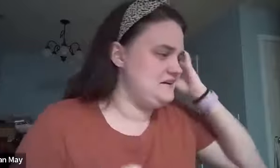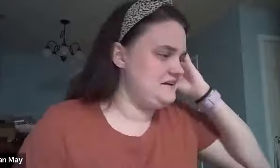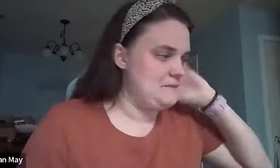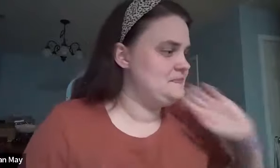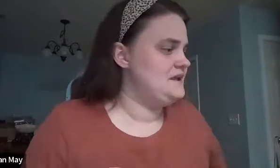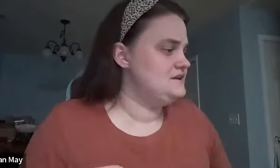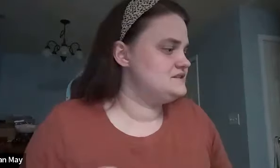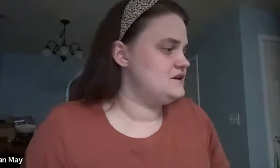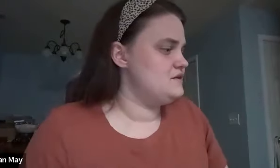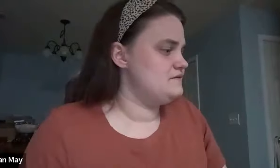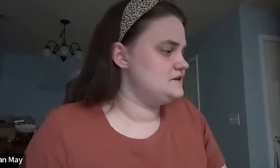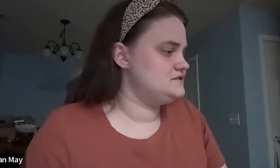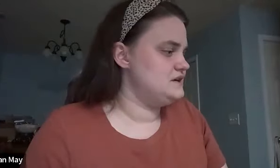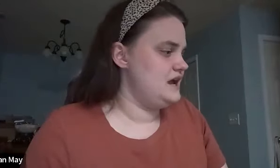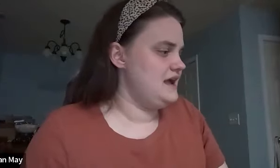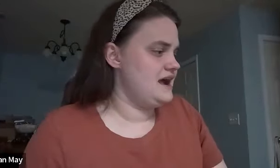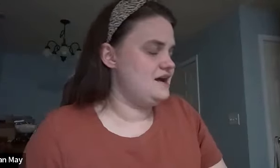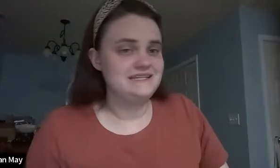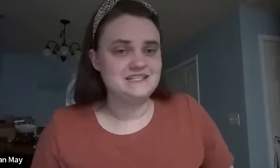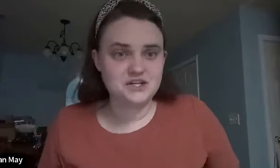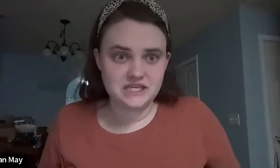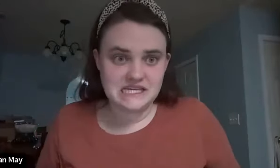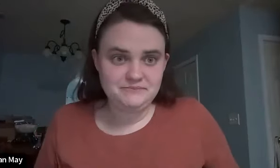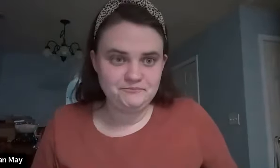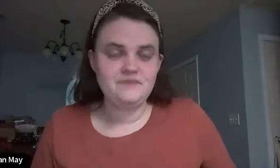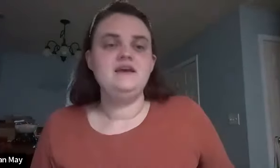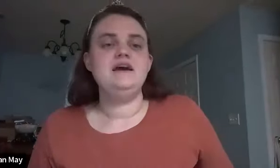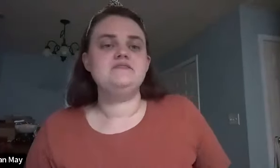Okay, so the first one I have is cookie. And the